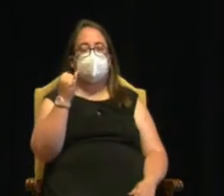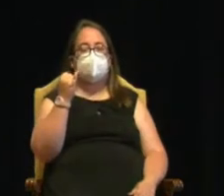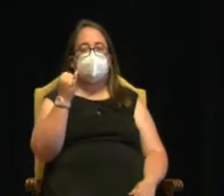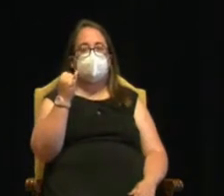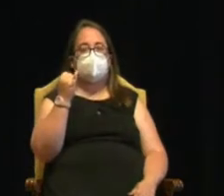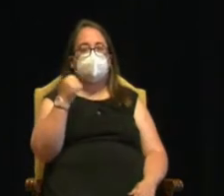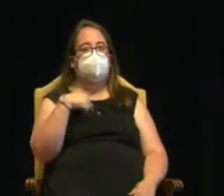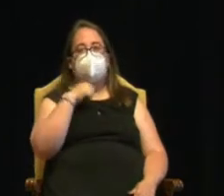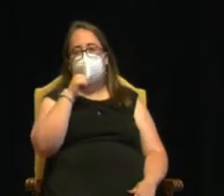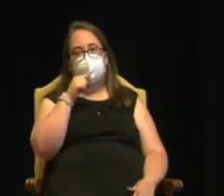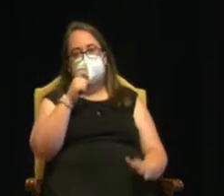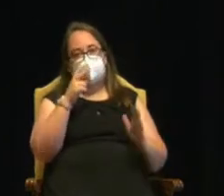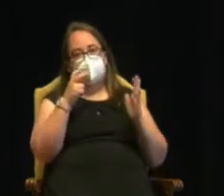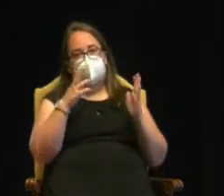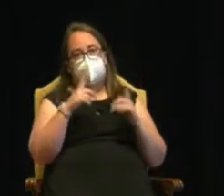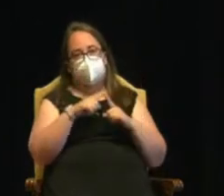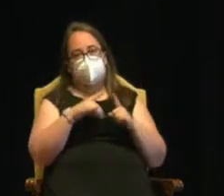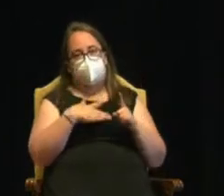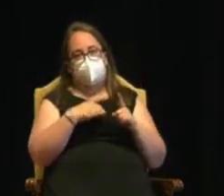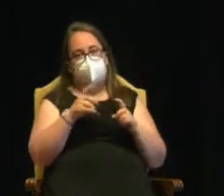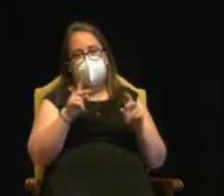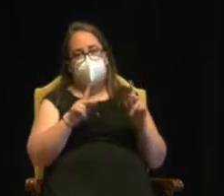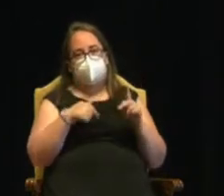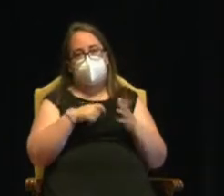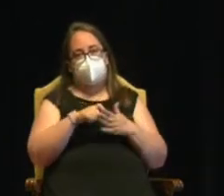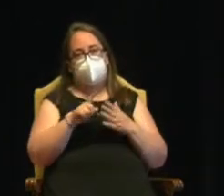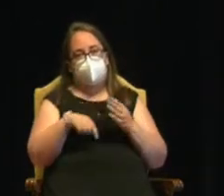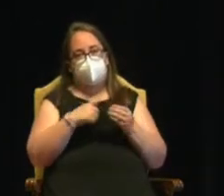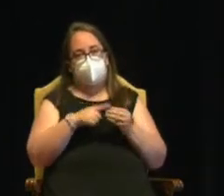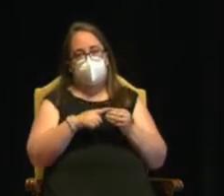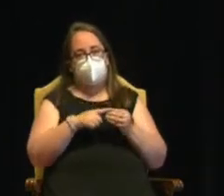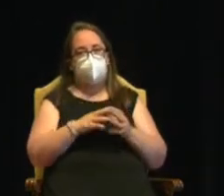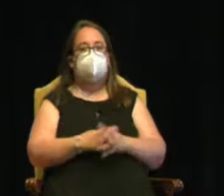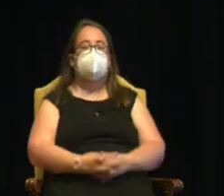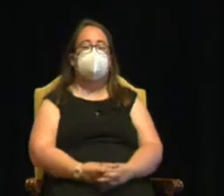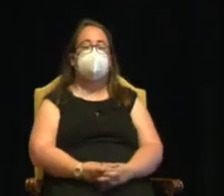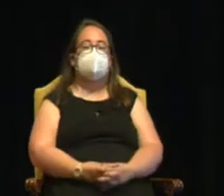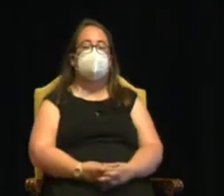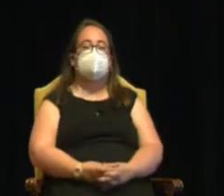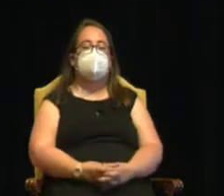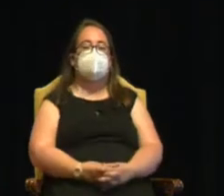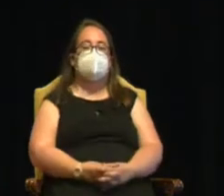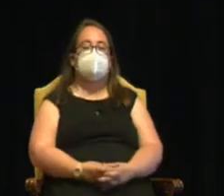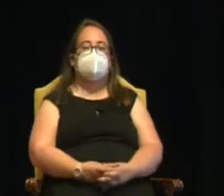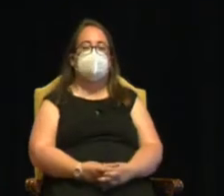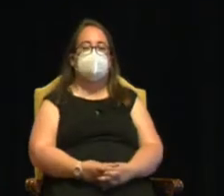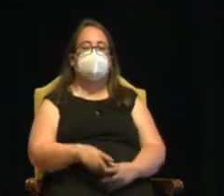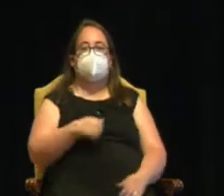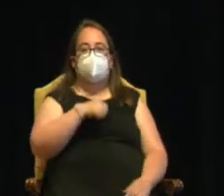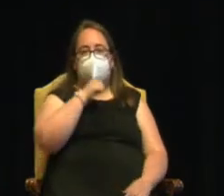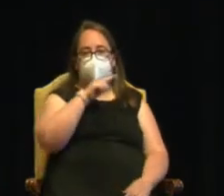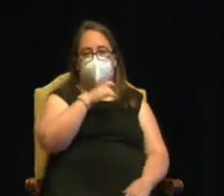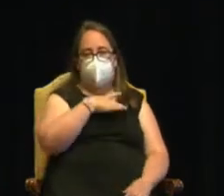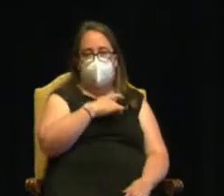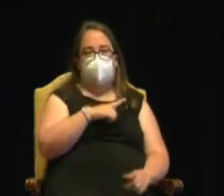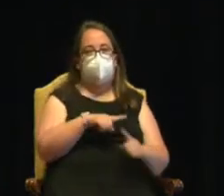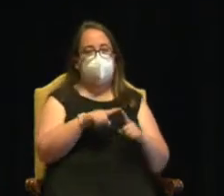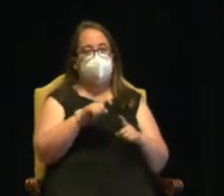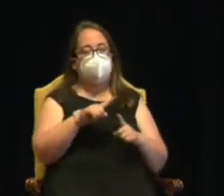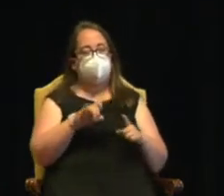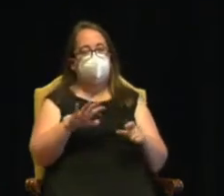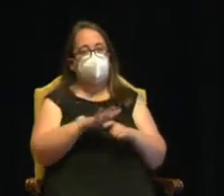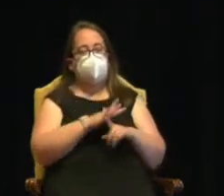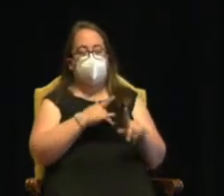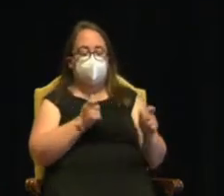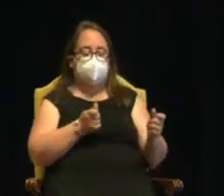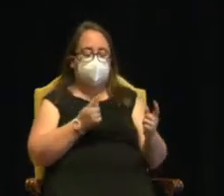need readers to like the people that I write about. And I don't need to like them, but I actually need to have full